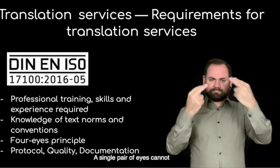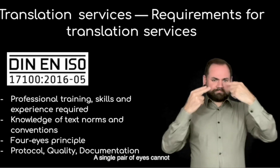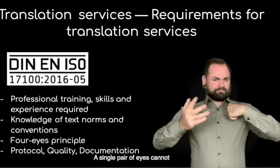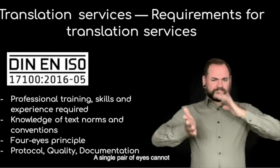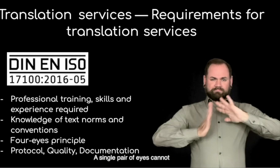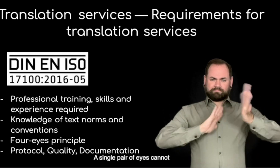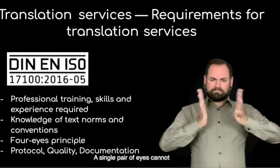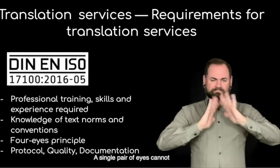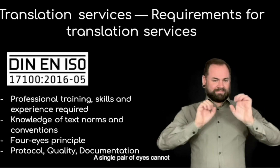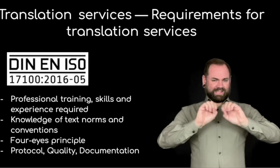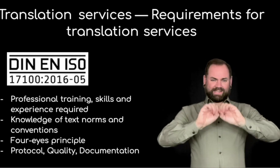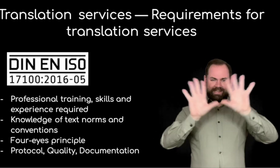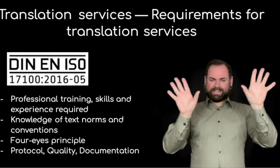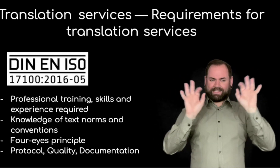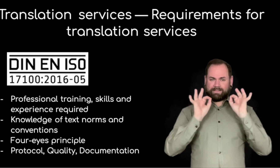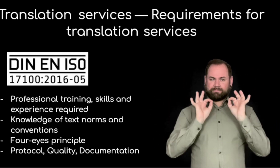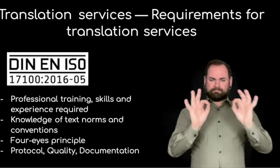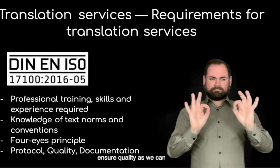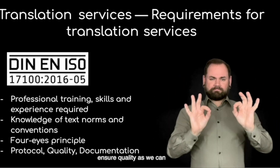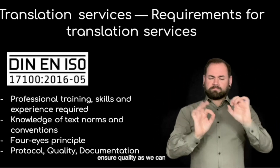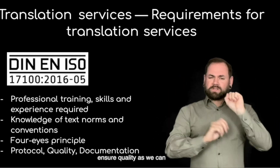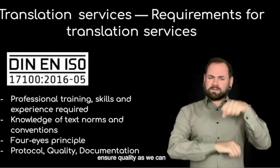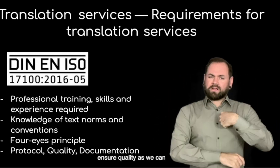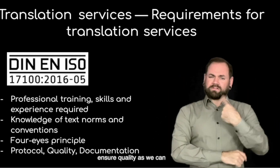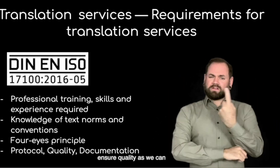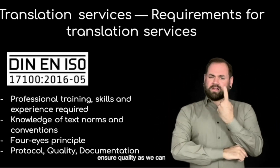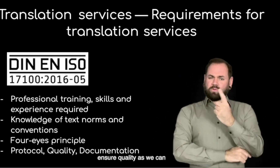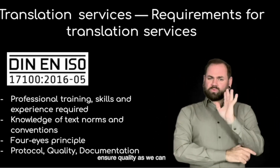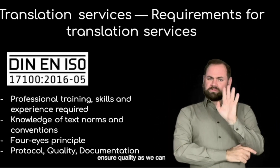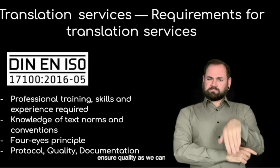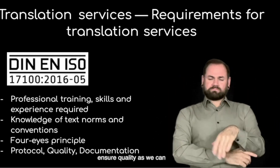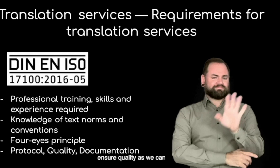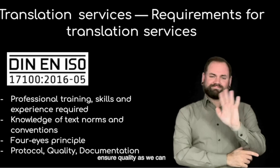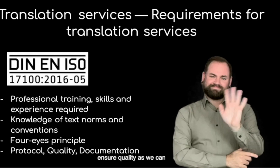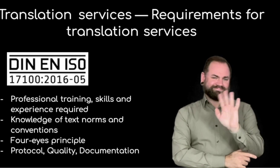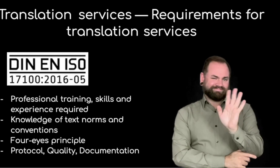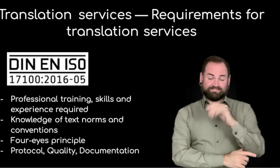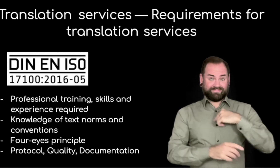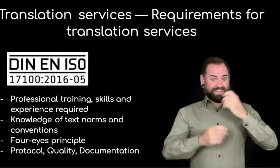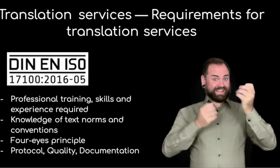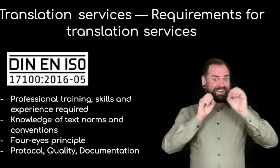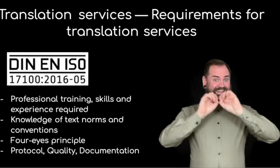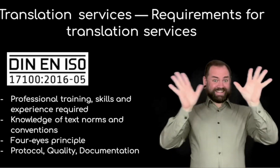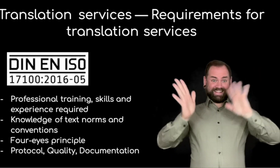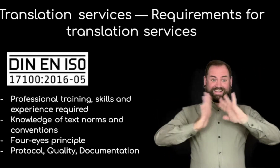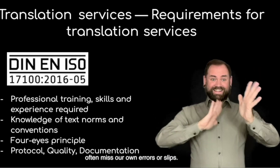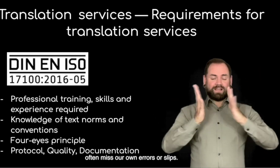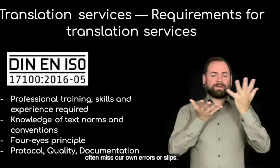cannot ensure quality, as we can often miss our own errors or slips.